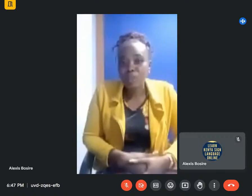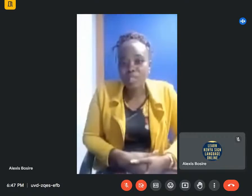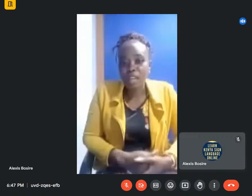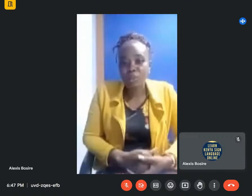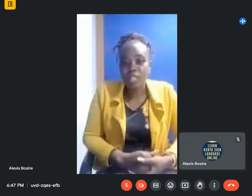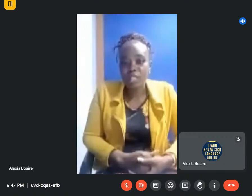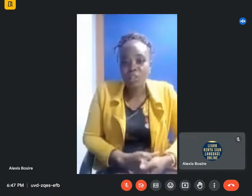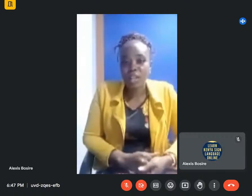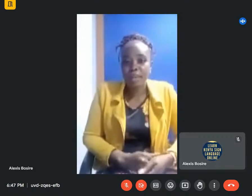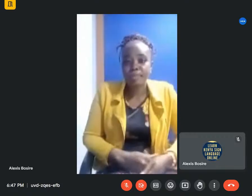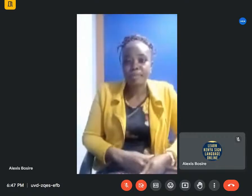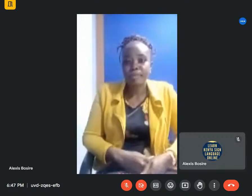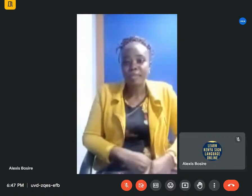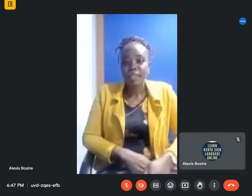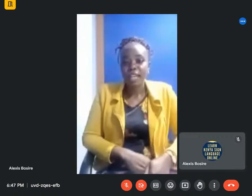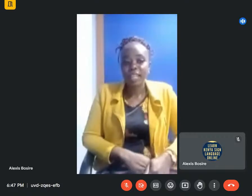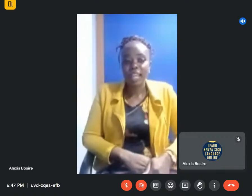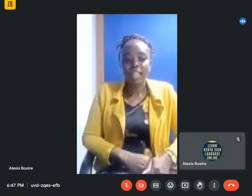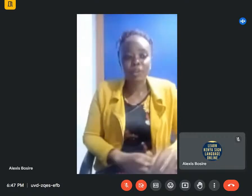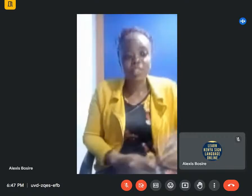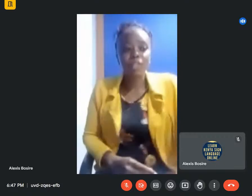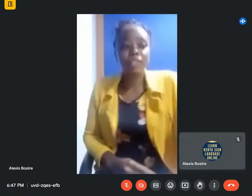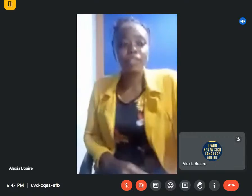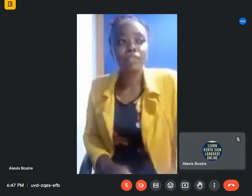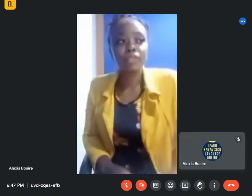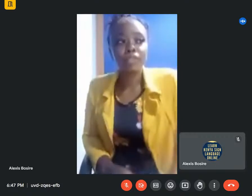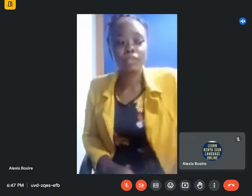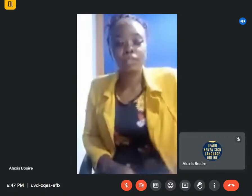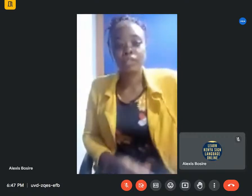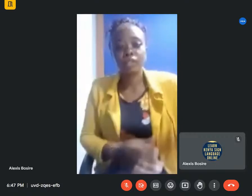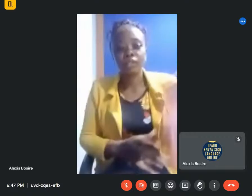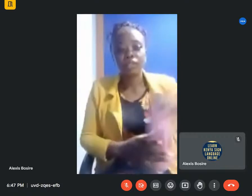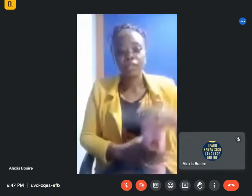sign what is your name. Any other question?